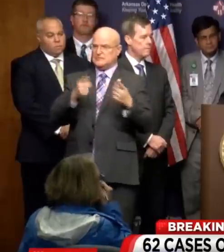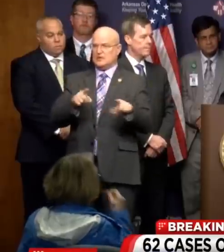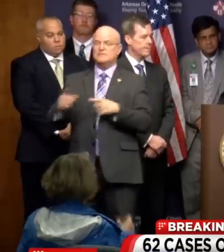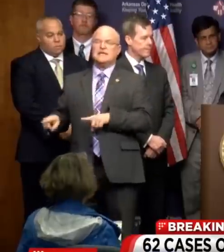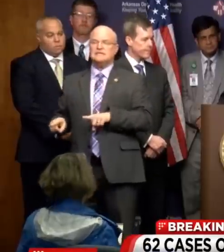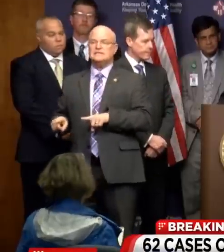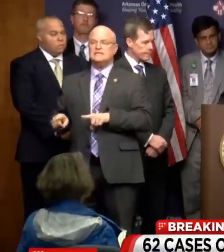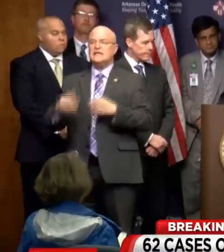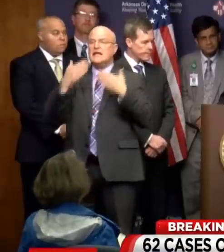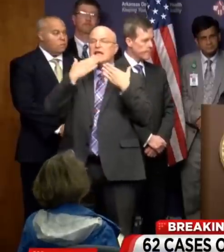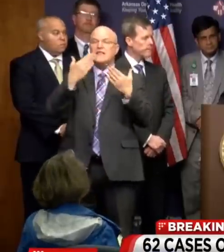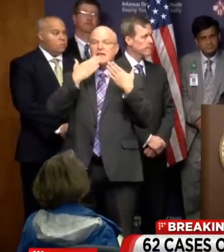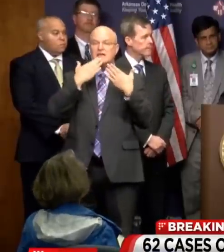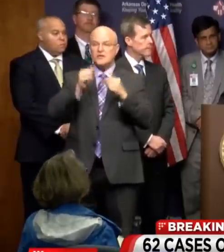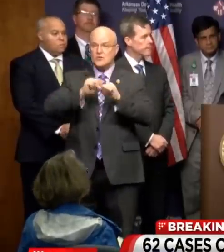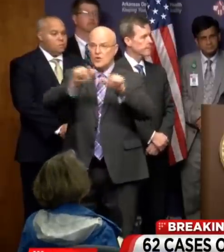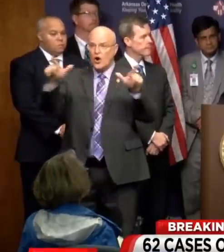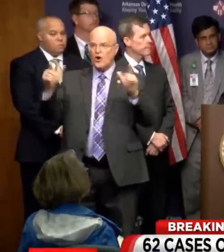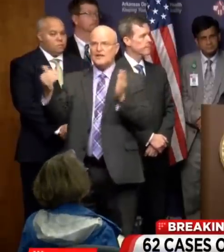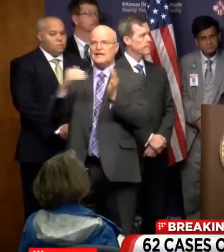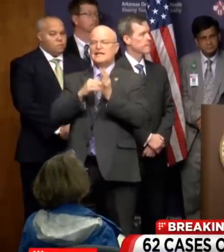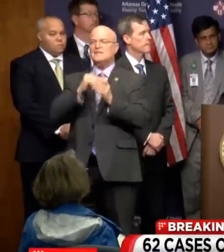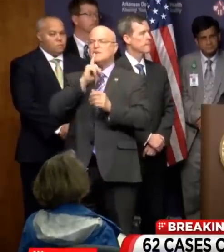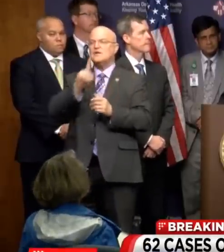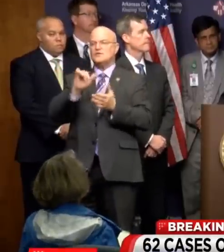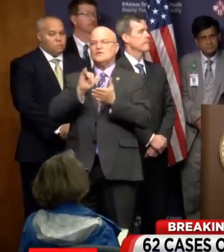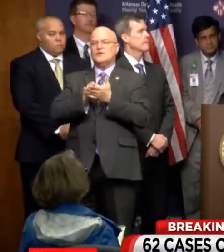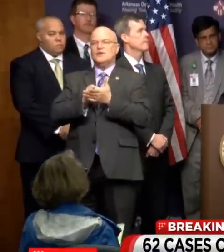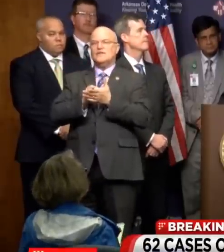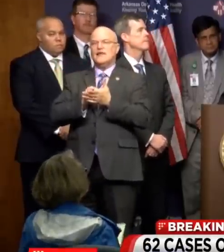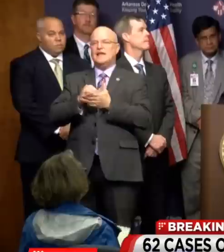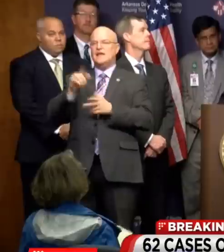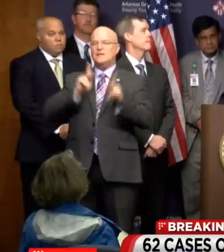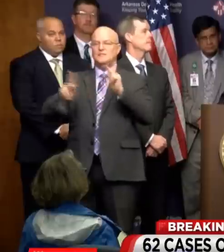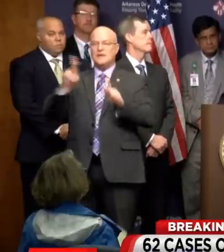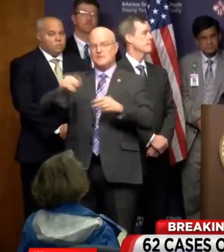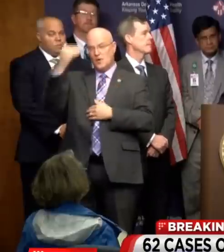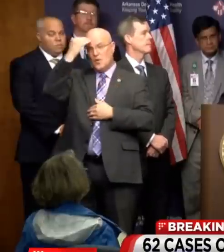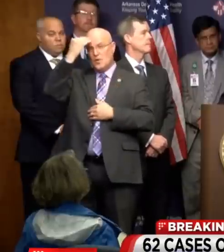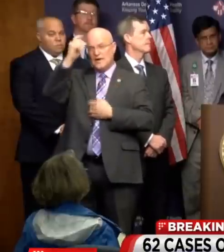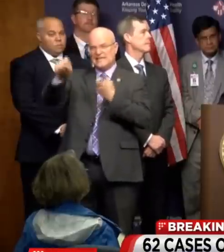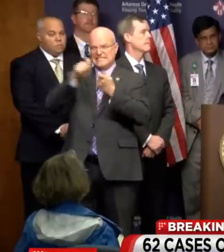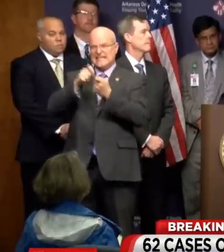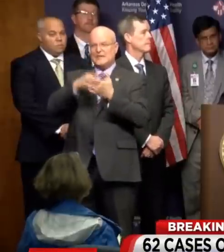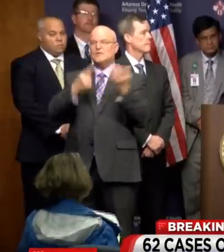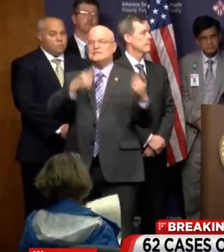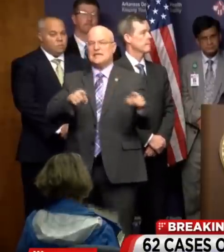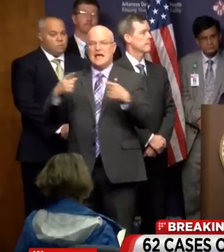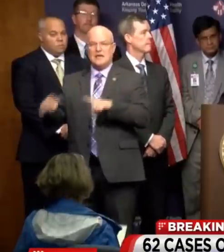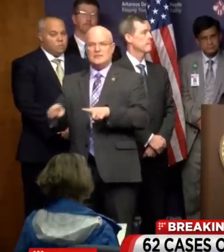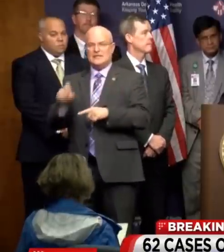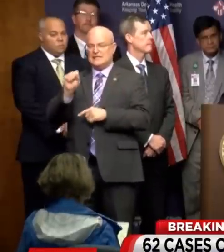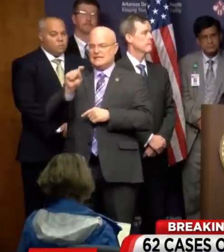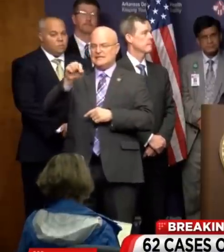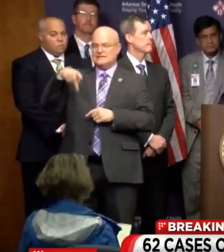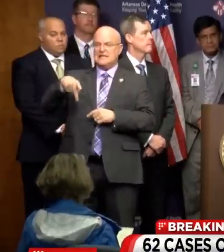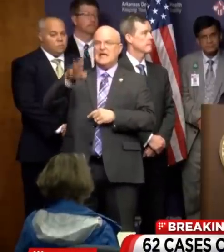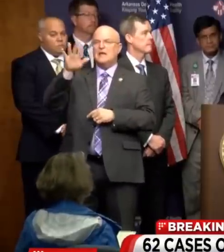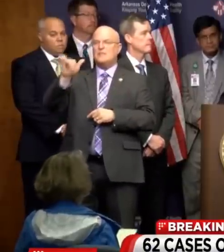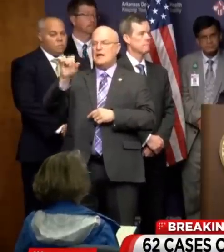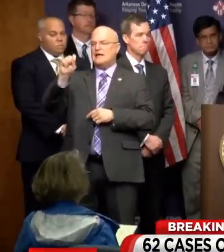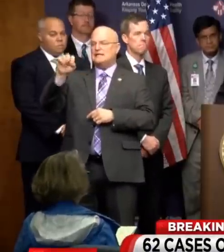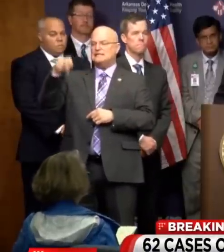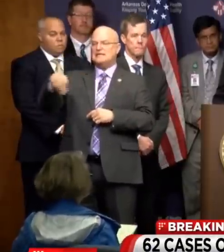circumstances. And thank you all again for making sure that the public is aware of exactly what's happening step by step in our